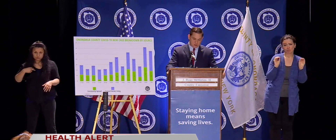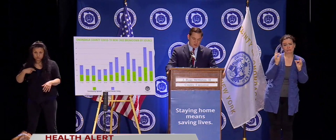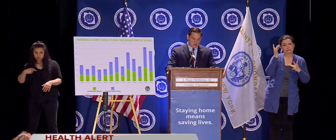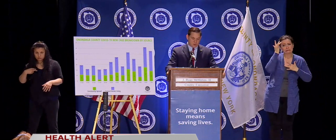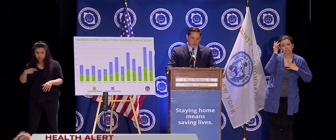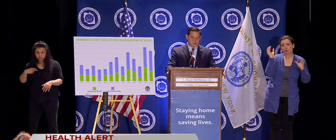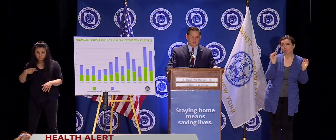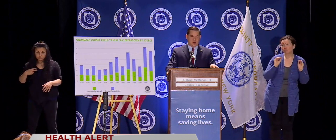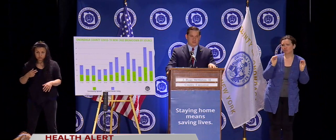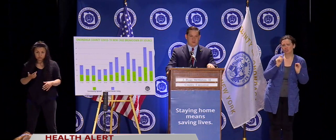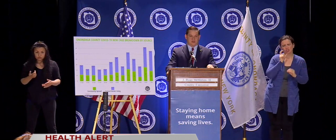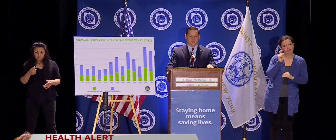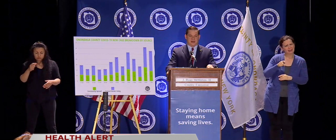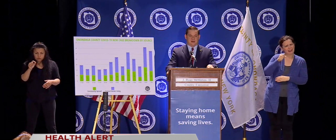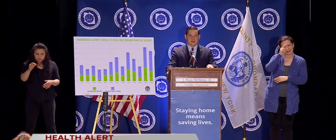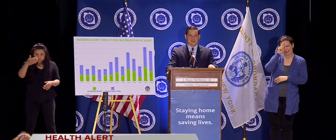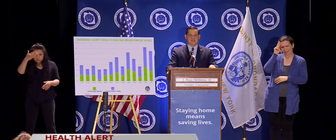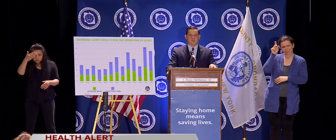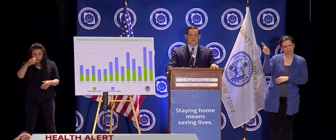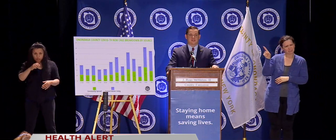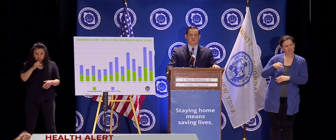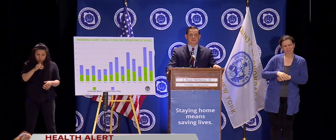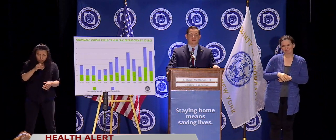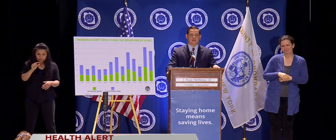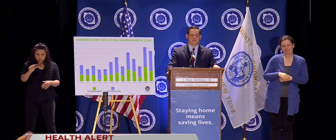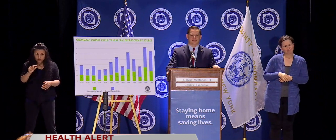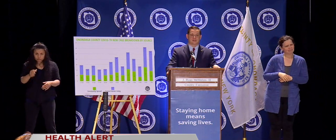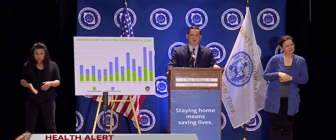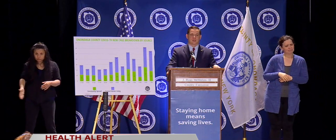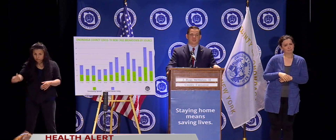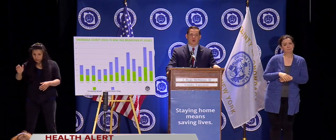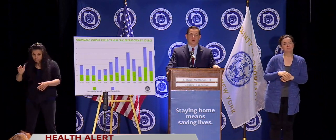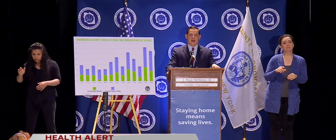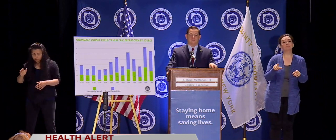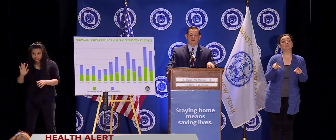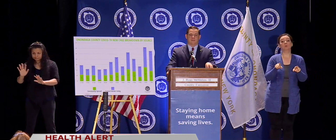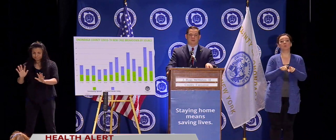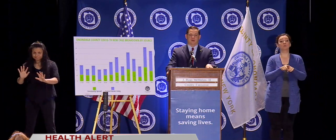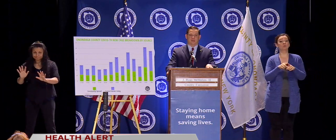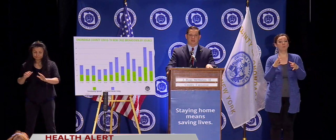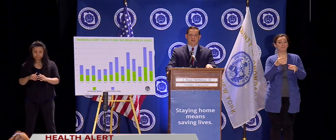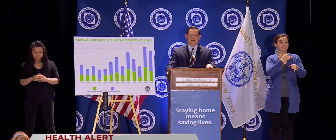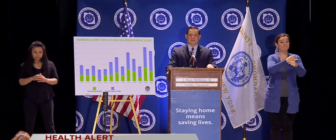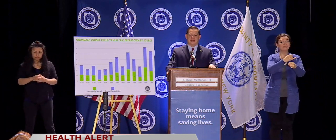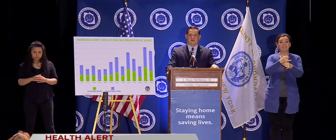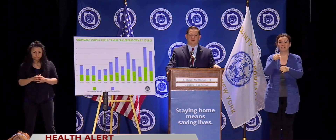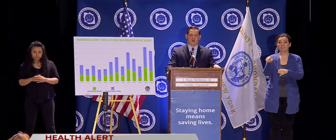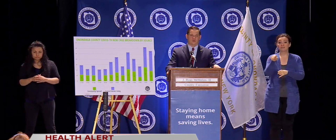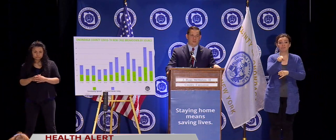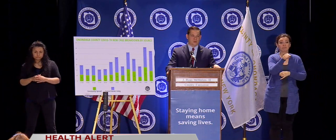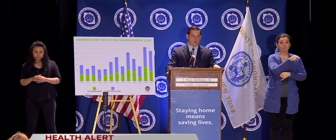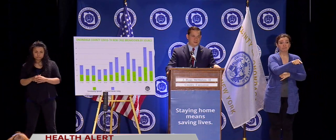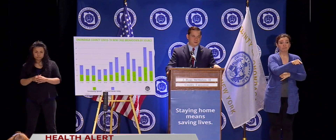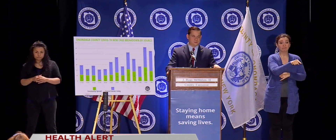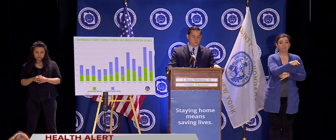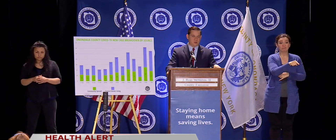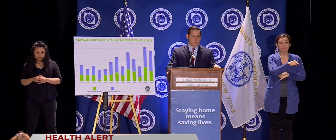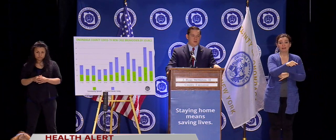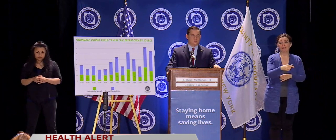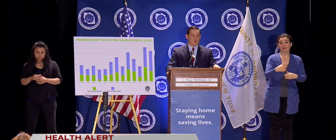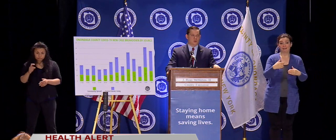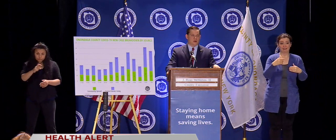patients. We also talked about the reality that some of these facilities don't have the ability to have COVID